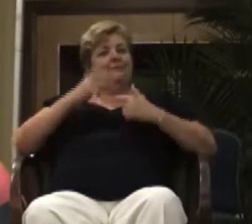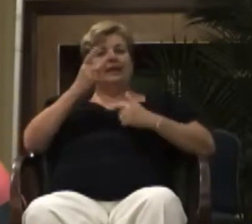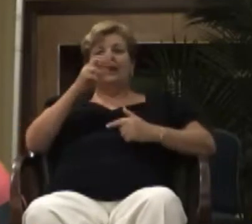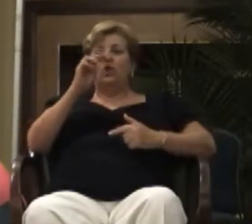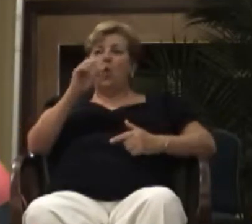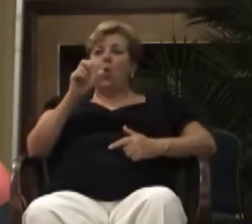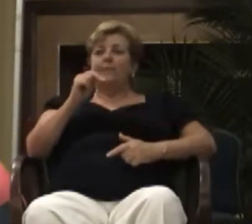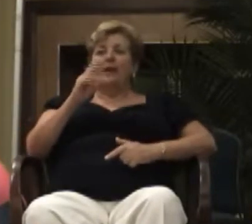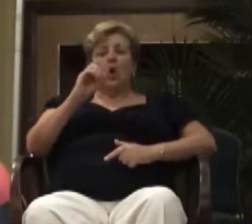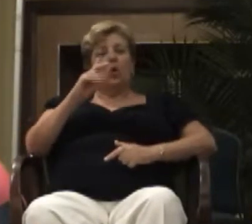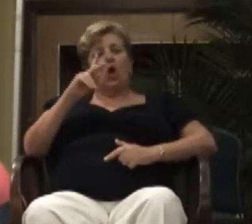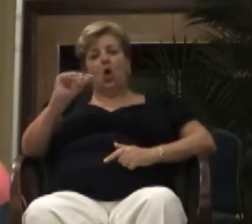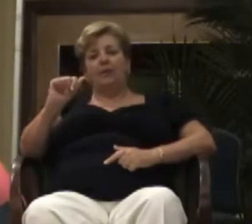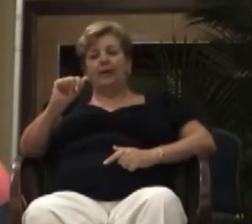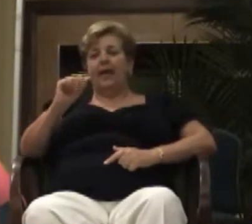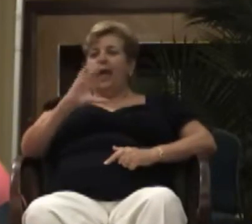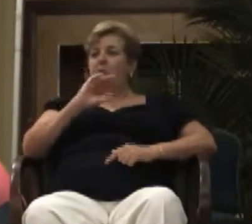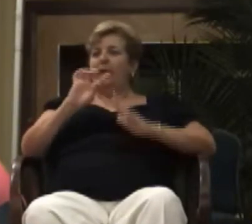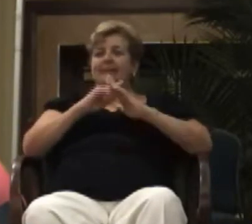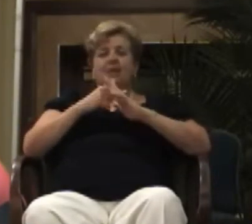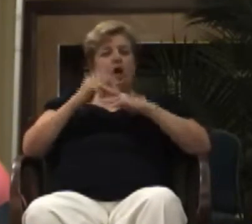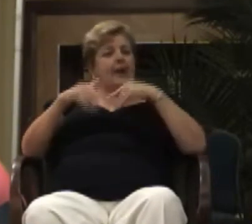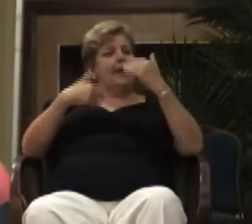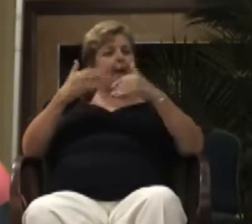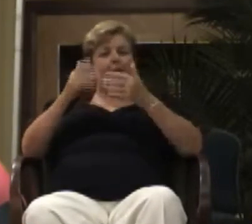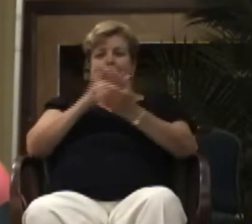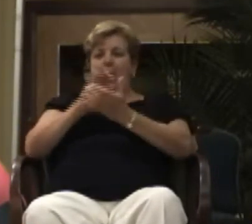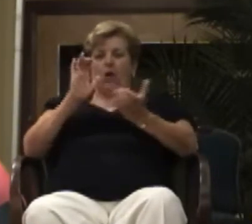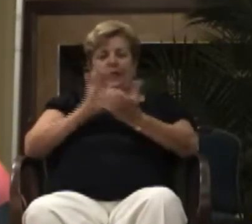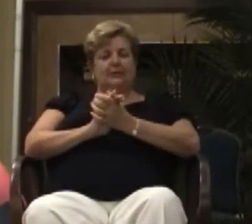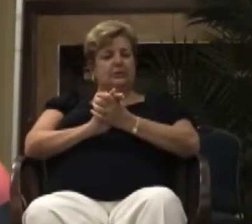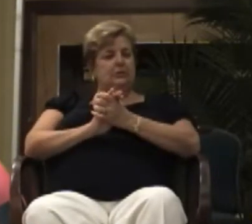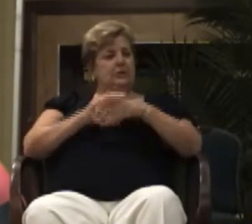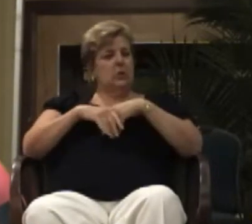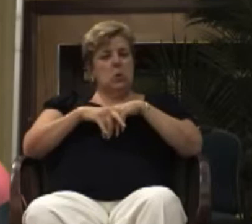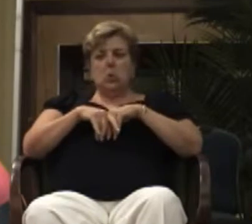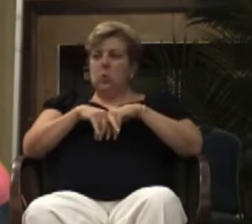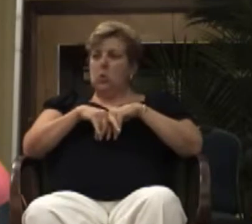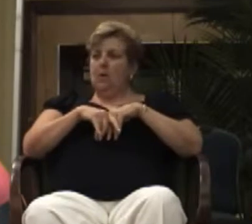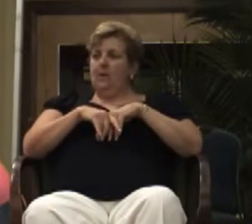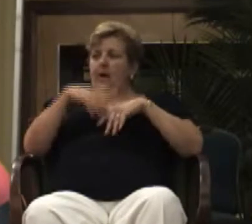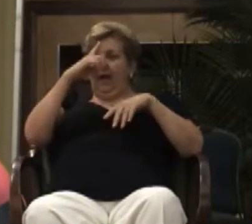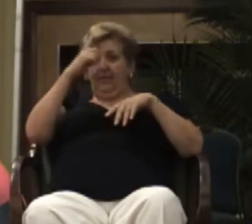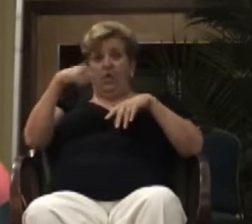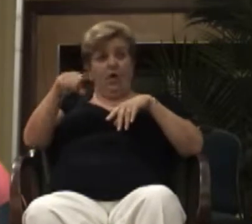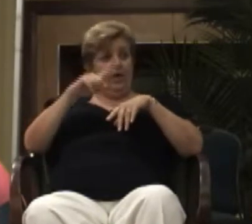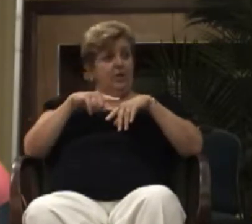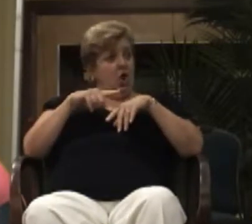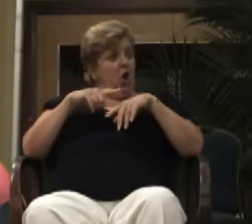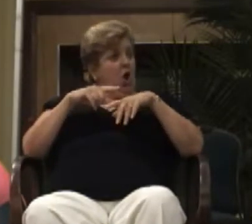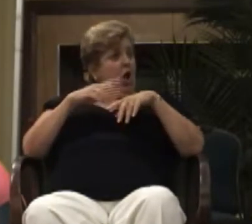marriage. Let me tell you, we hammered out of marriage. Because I thought y'all acted like at home what you do when you're in a meeting.